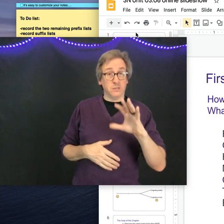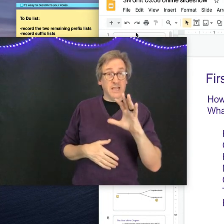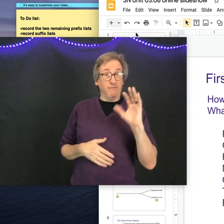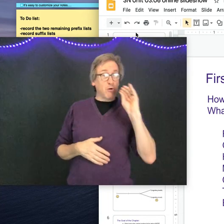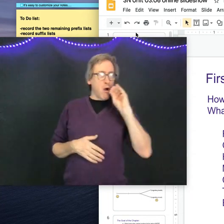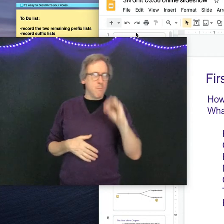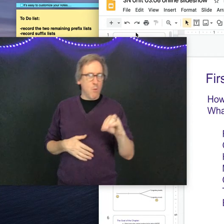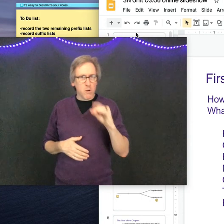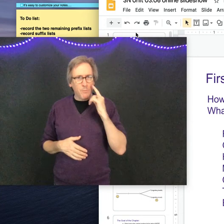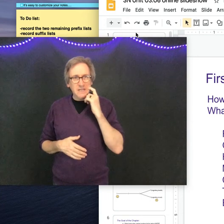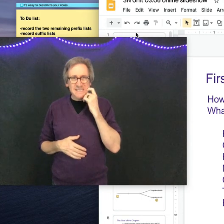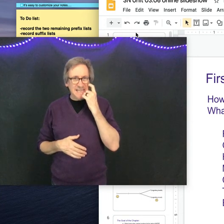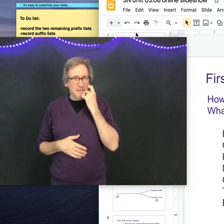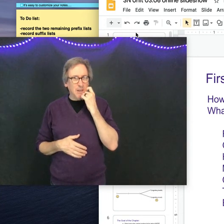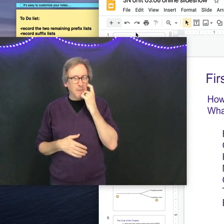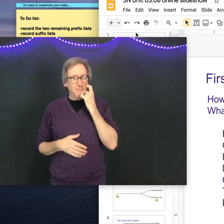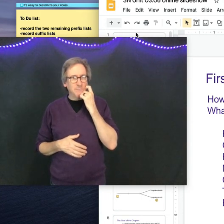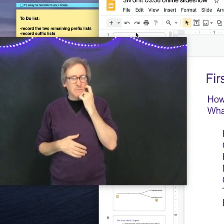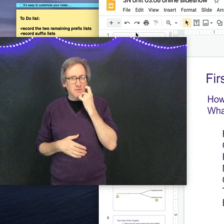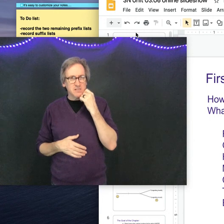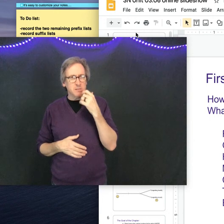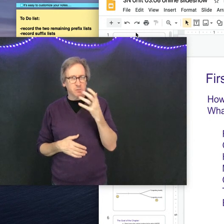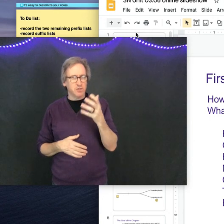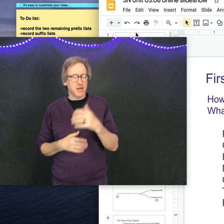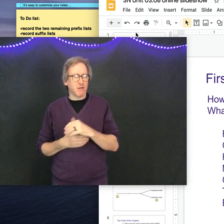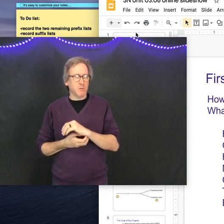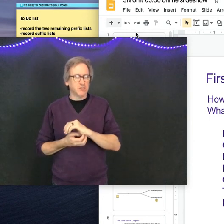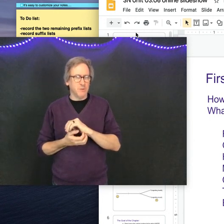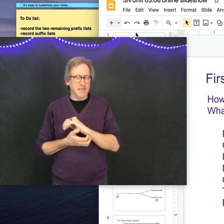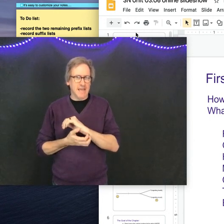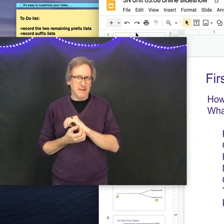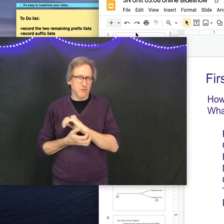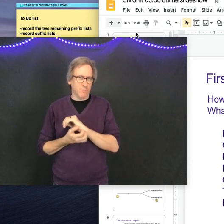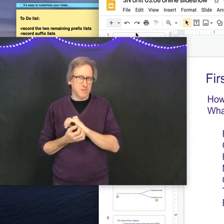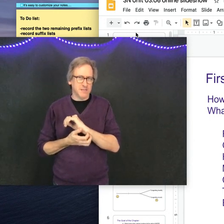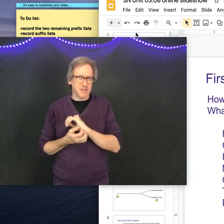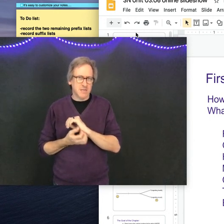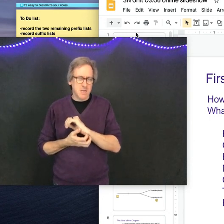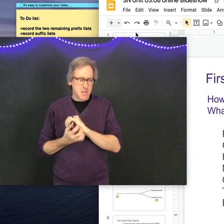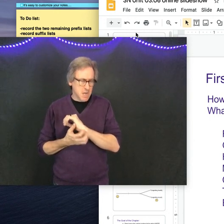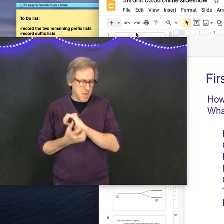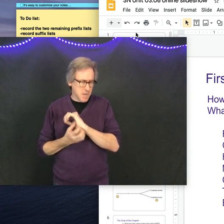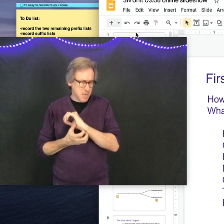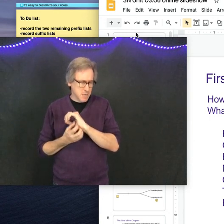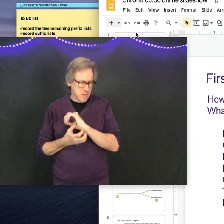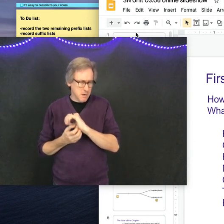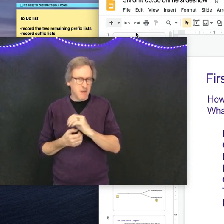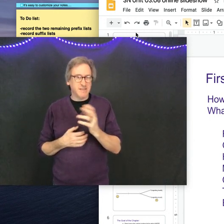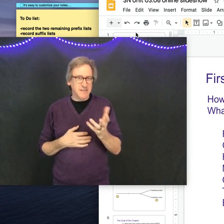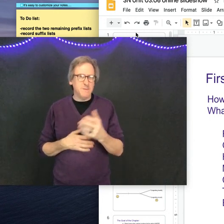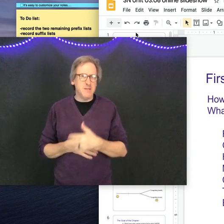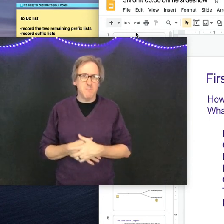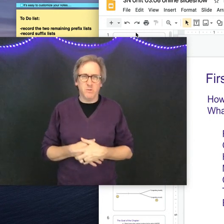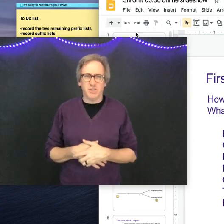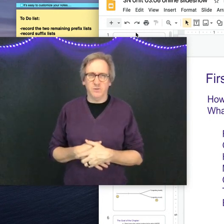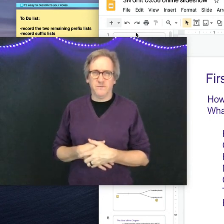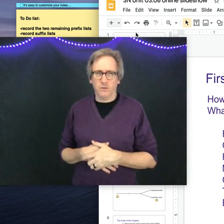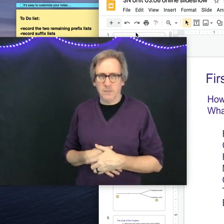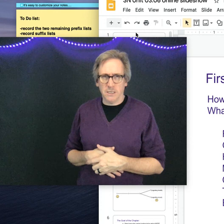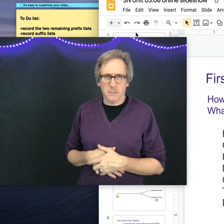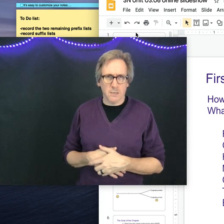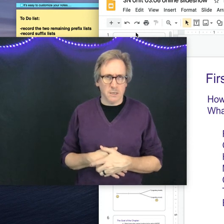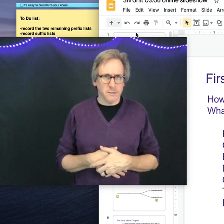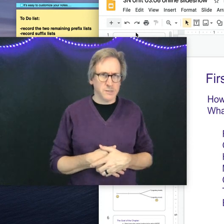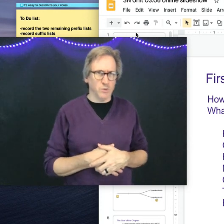answers. If there are more, please email me. These are the most generic ones we get, and they're the ones that seem to be the most